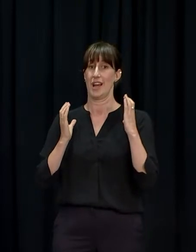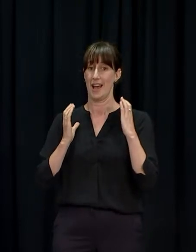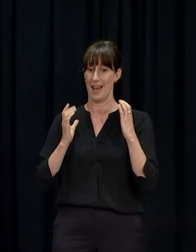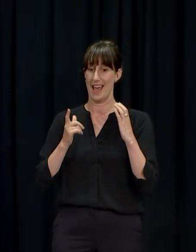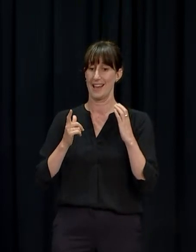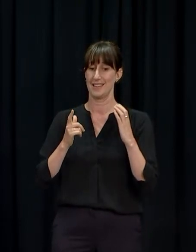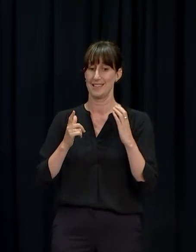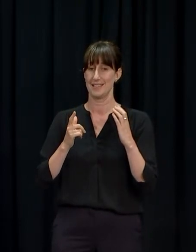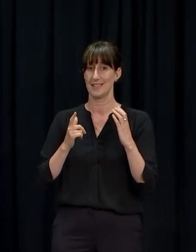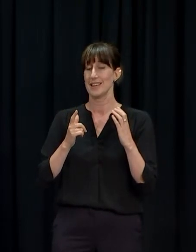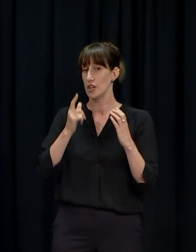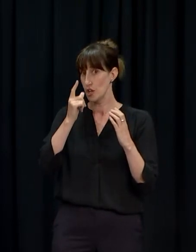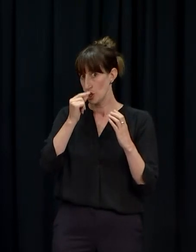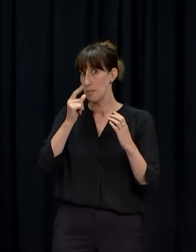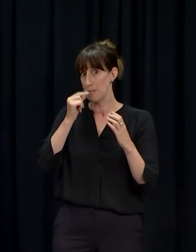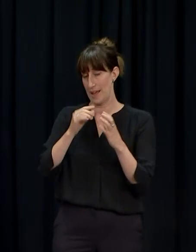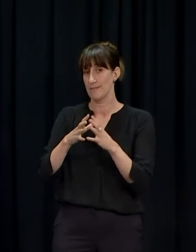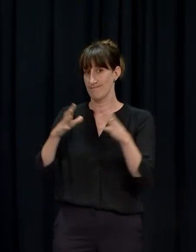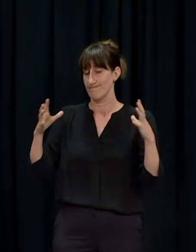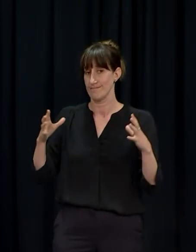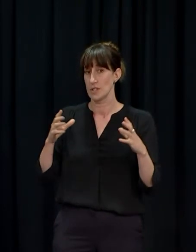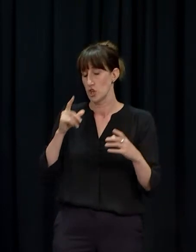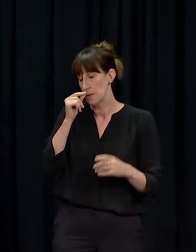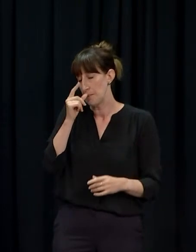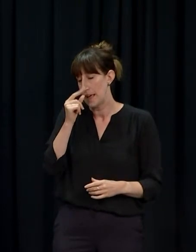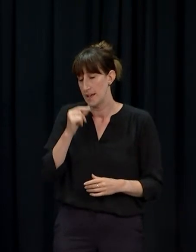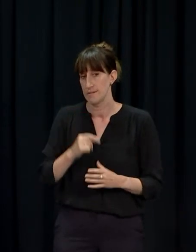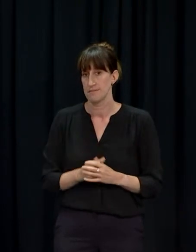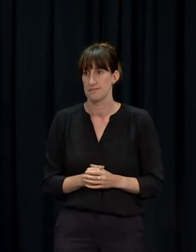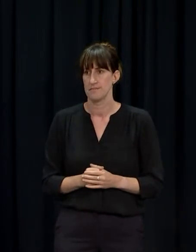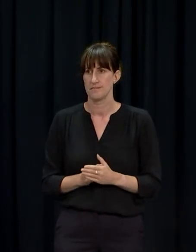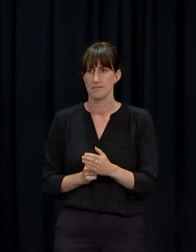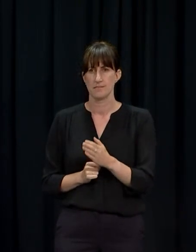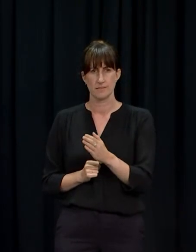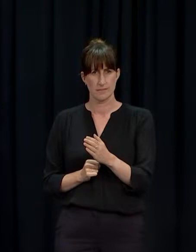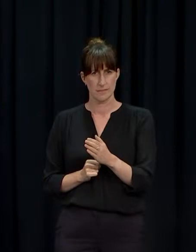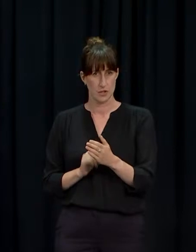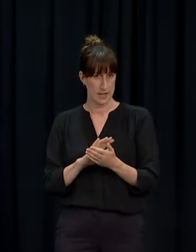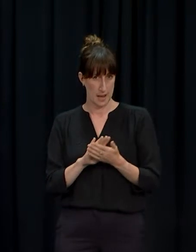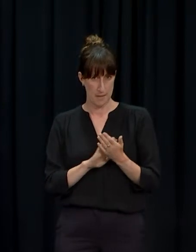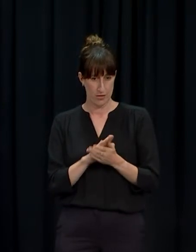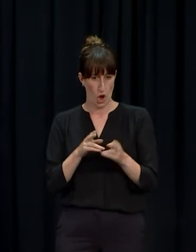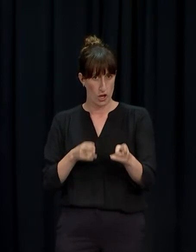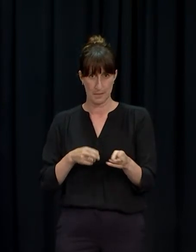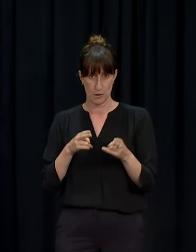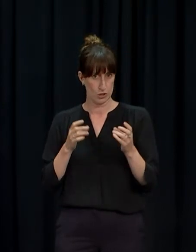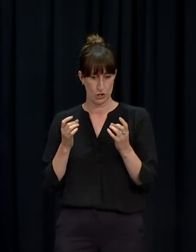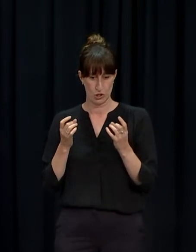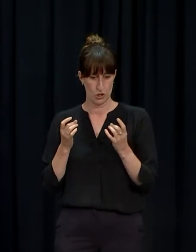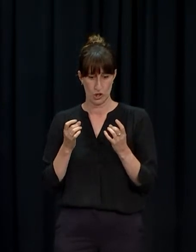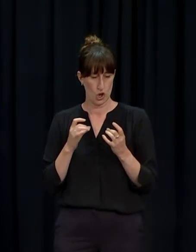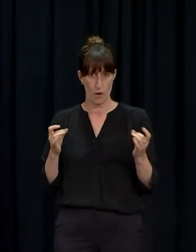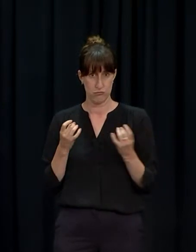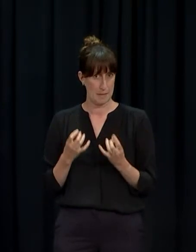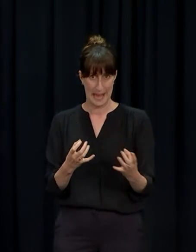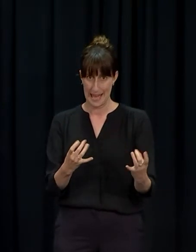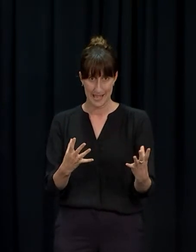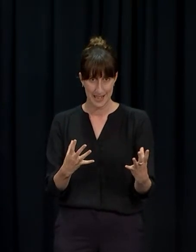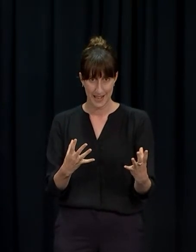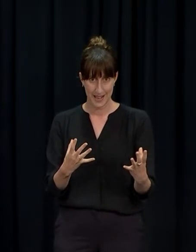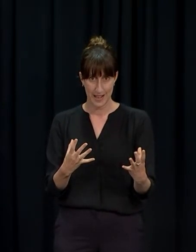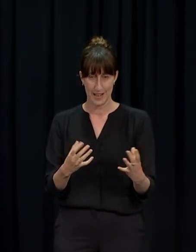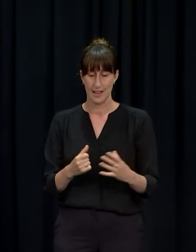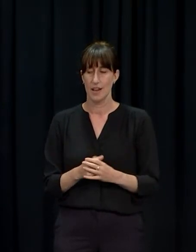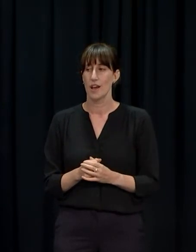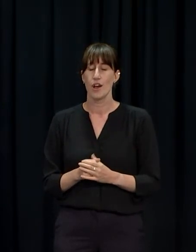as a whole can be quite large with it. So the hospital system is inadequate? No, what I'm saying is this is a